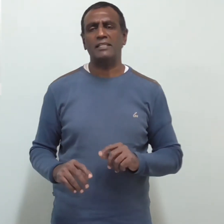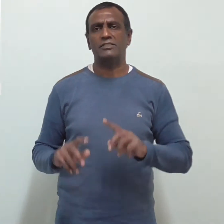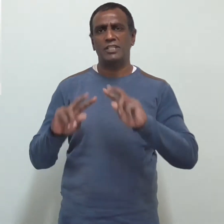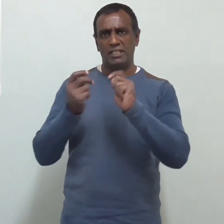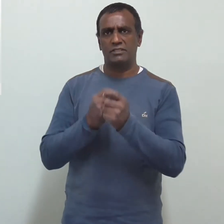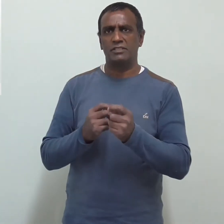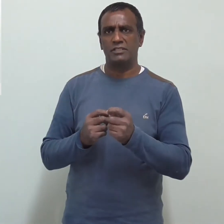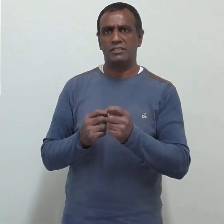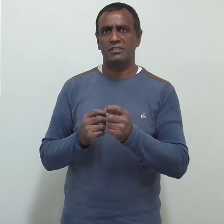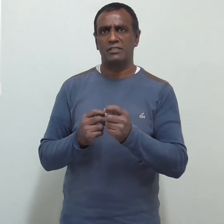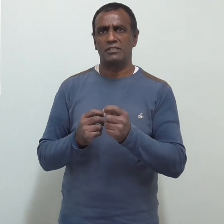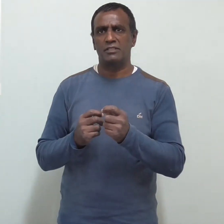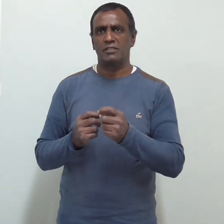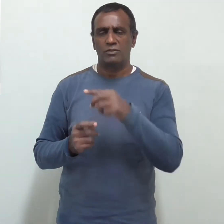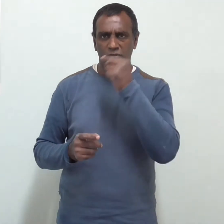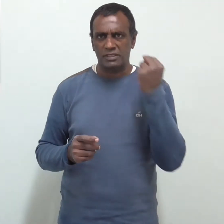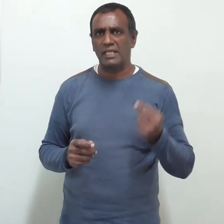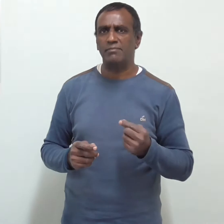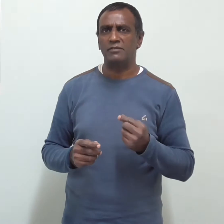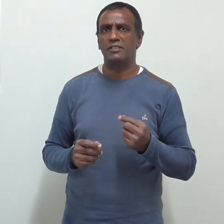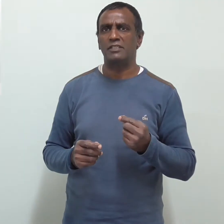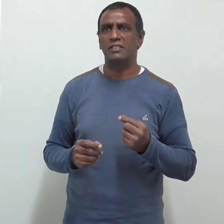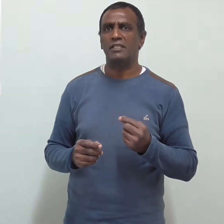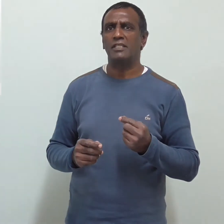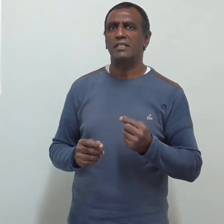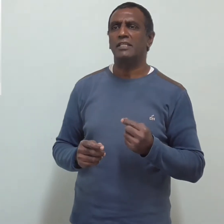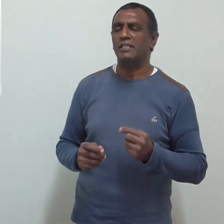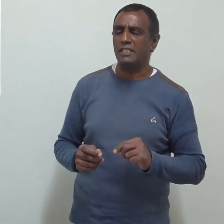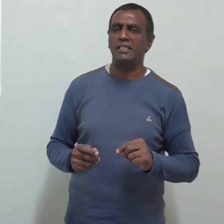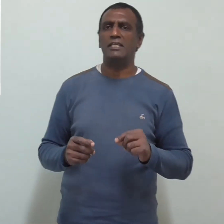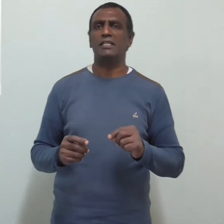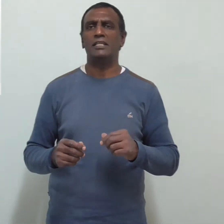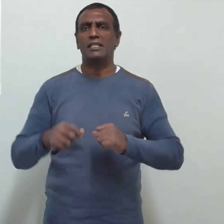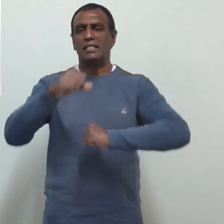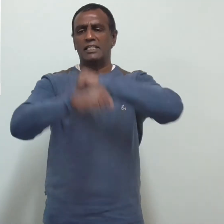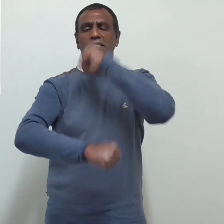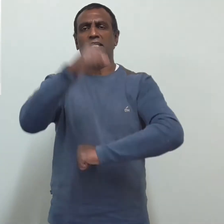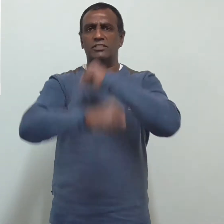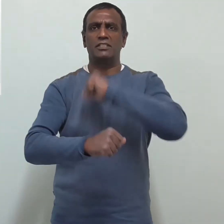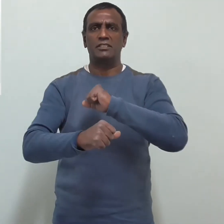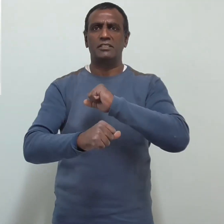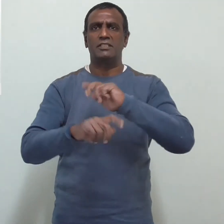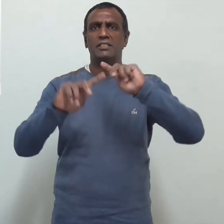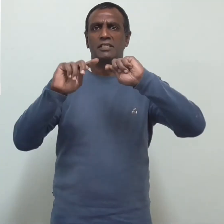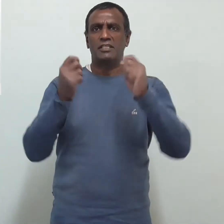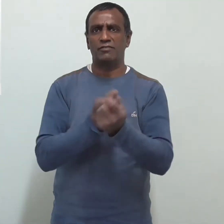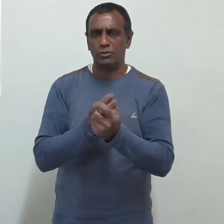That change was named the Industrial